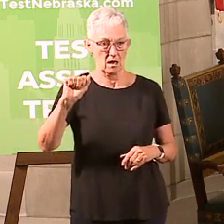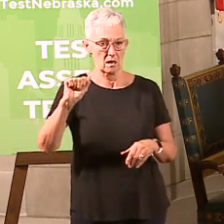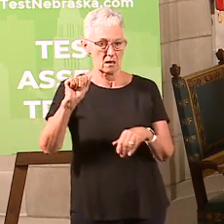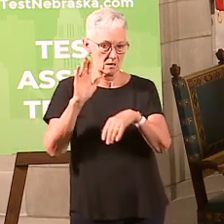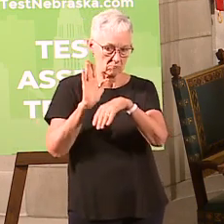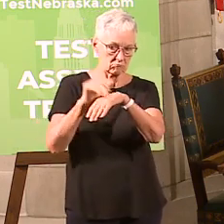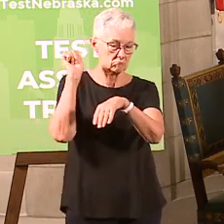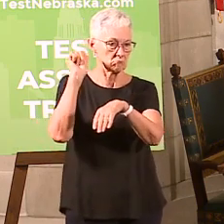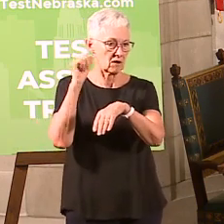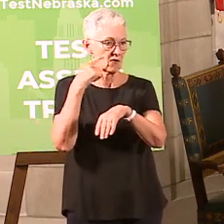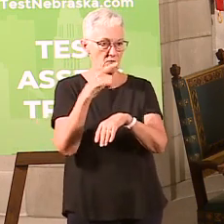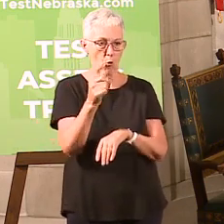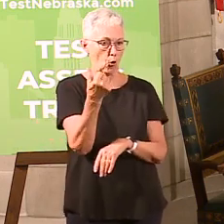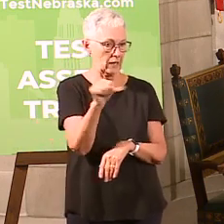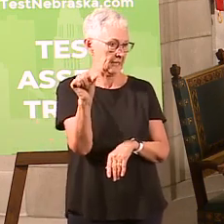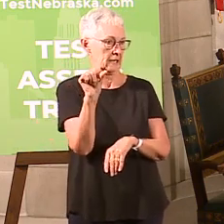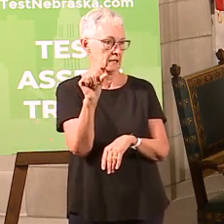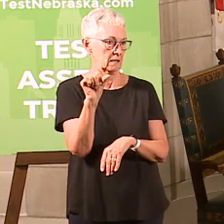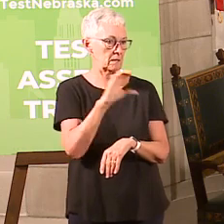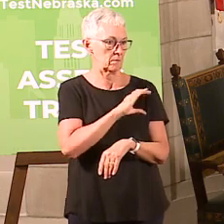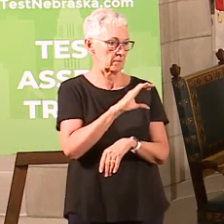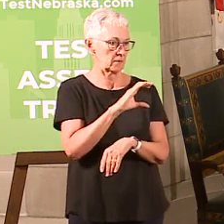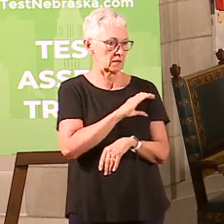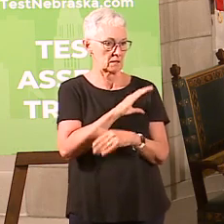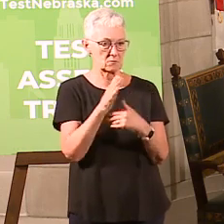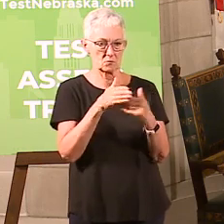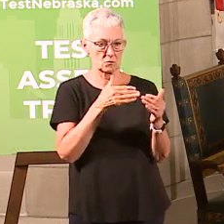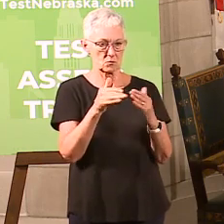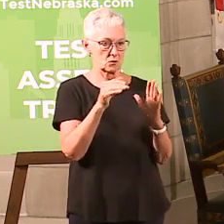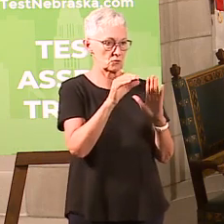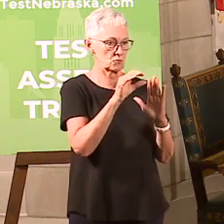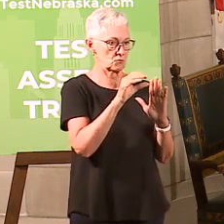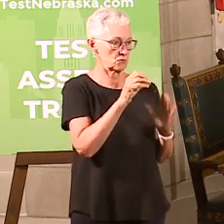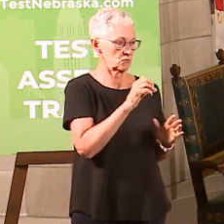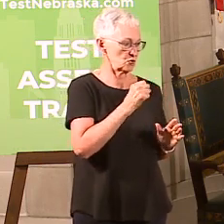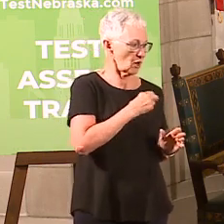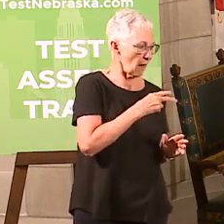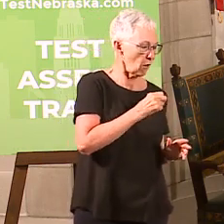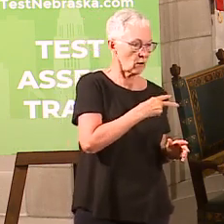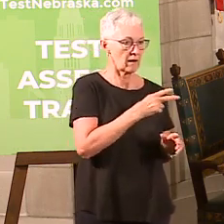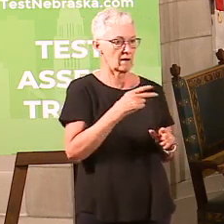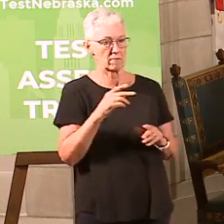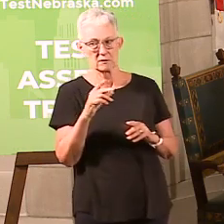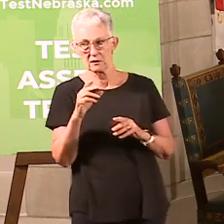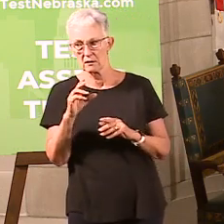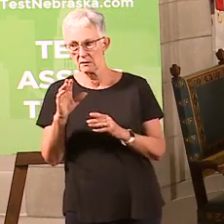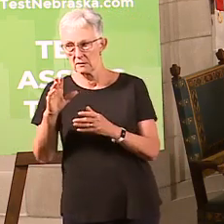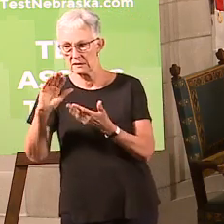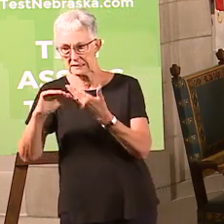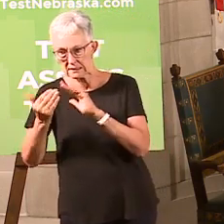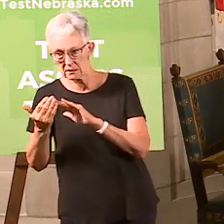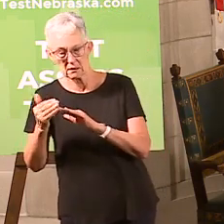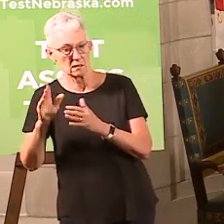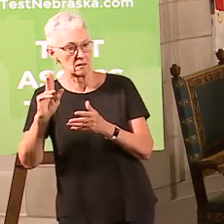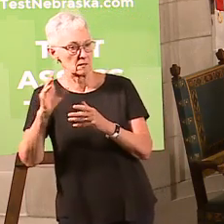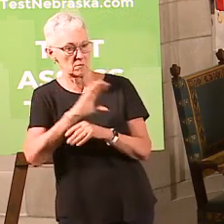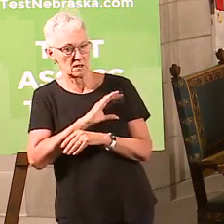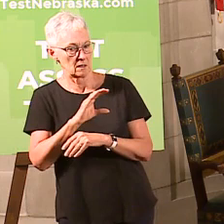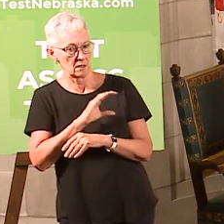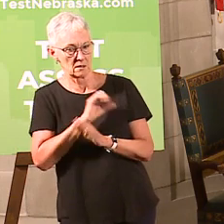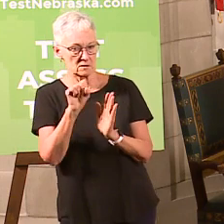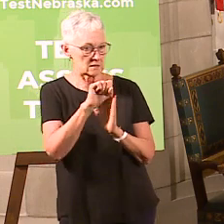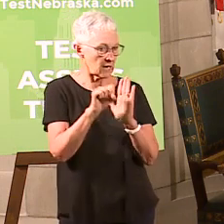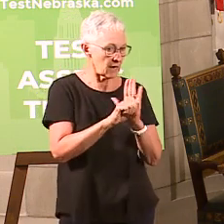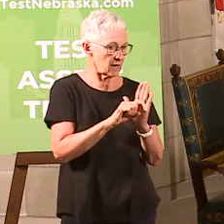subpoena ability for the Crime Commission to be able to do that for other law enforcement agencies. Also, part of that bill, for example, was we ended the ability